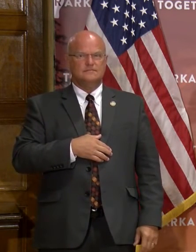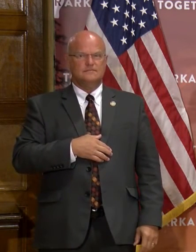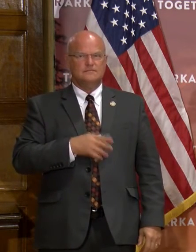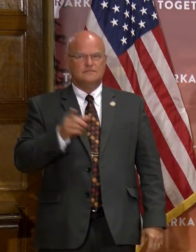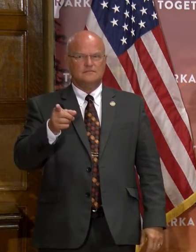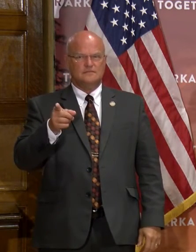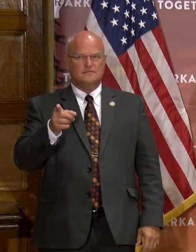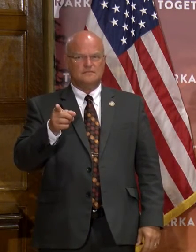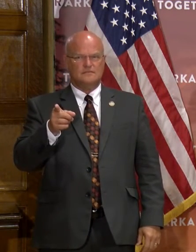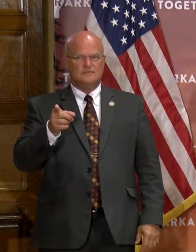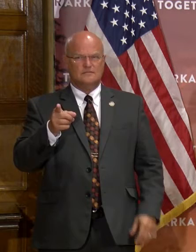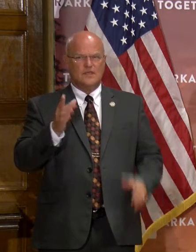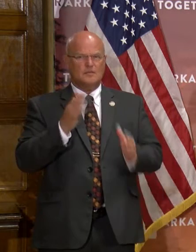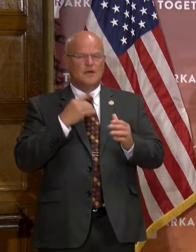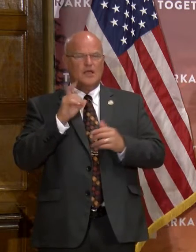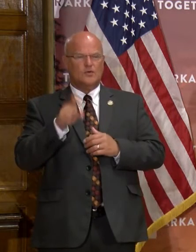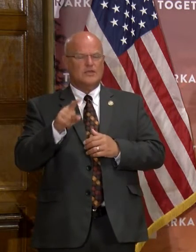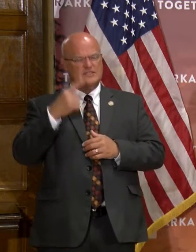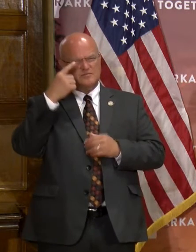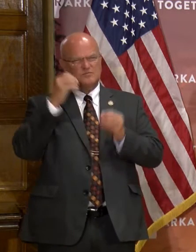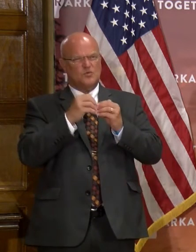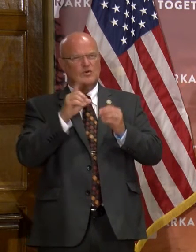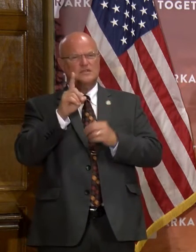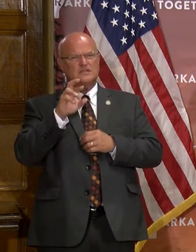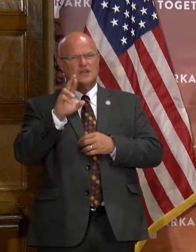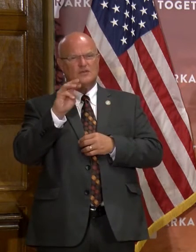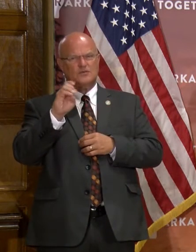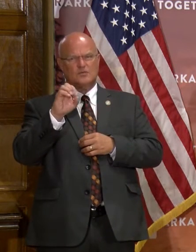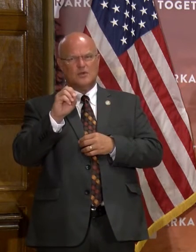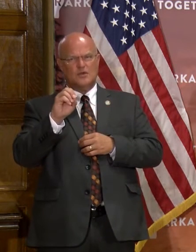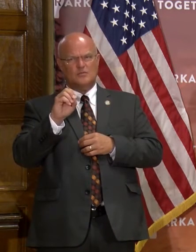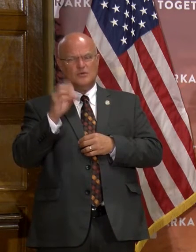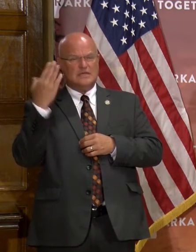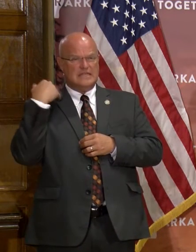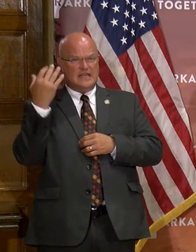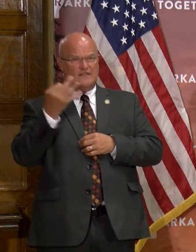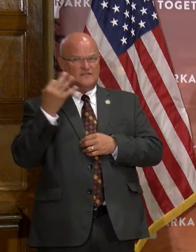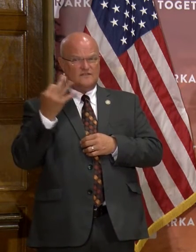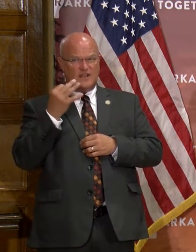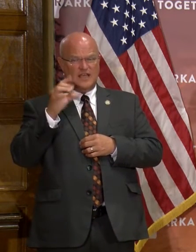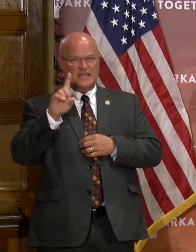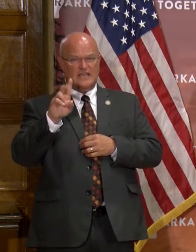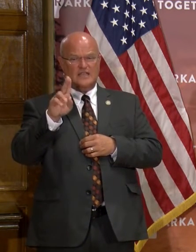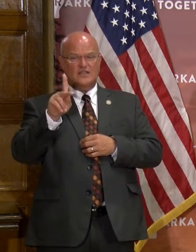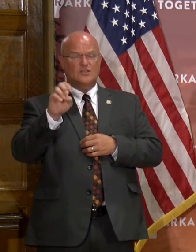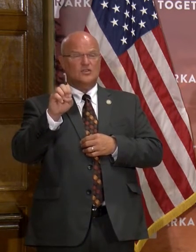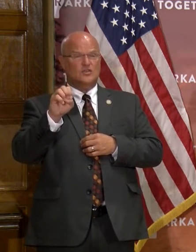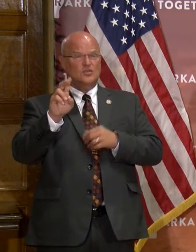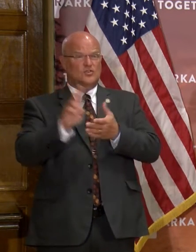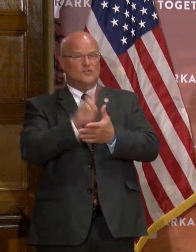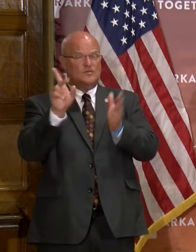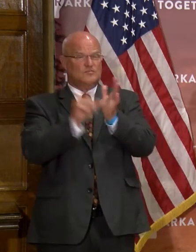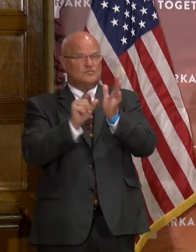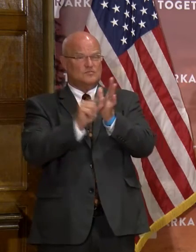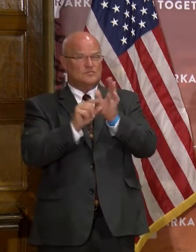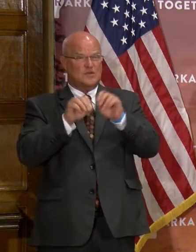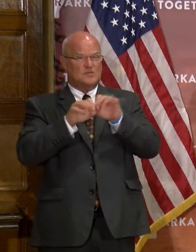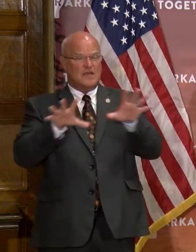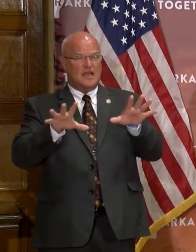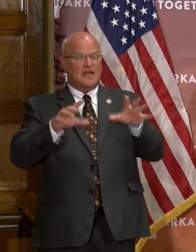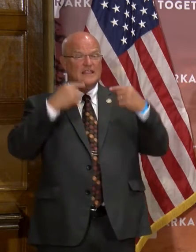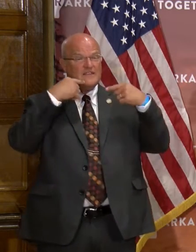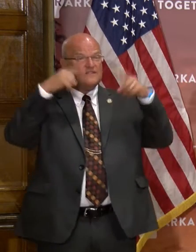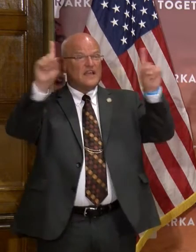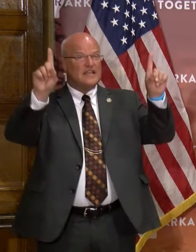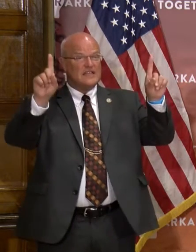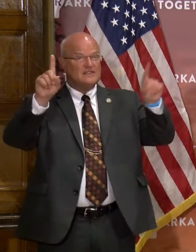I believe my question might be more for Dr. Romero about the mask, but last Friday Duke University published a study about the effectiveness